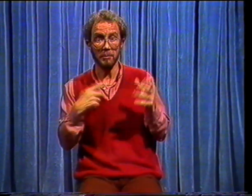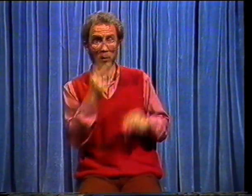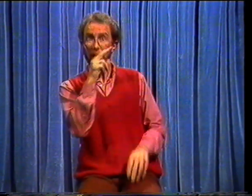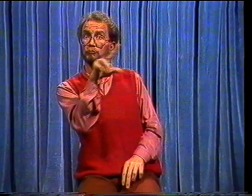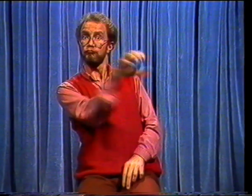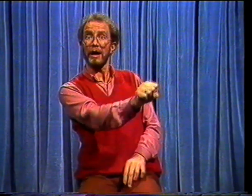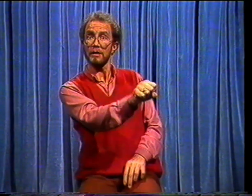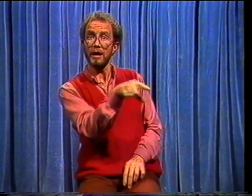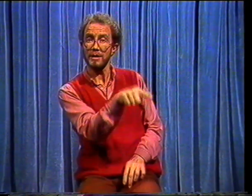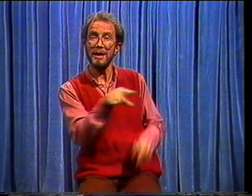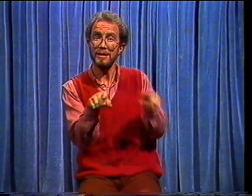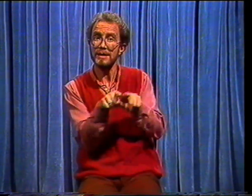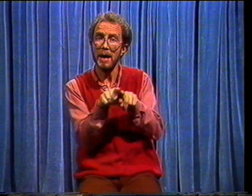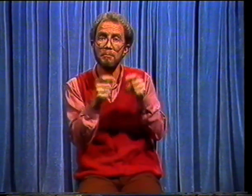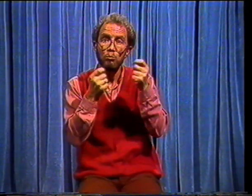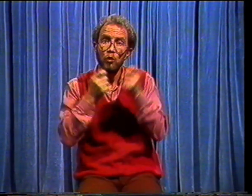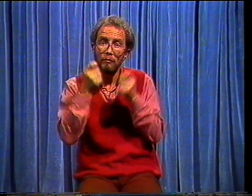but we can recognize them as the same movements.